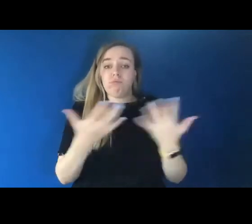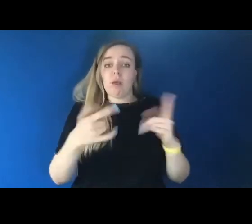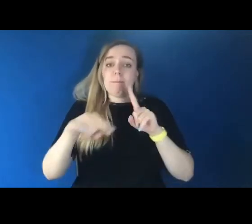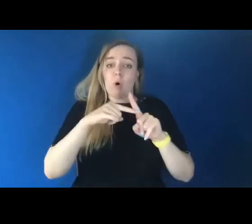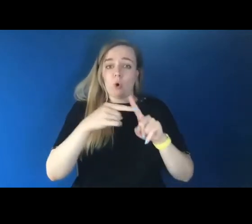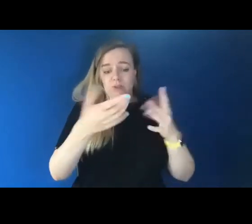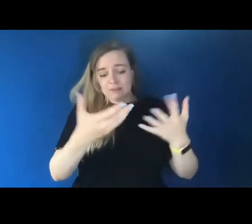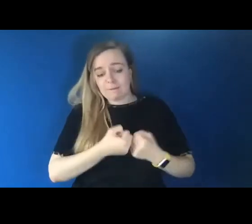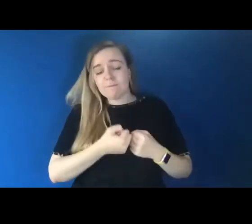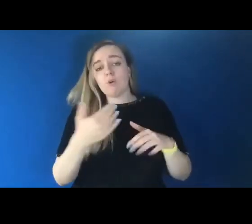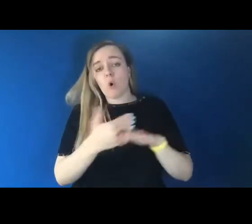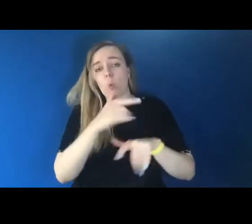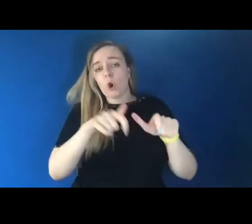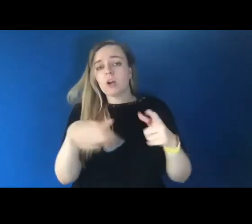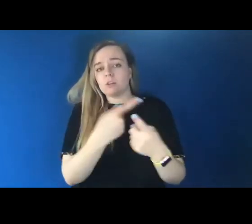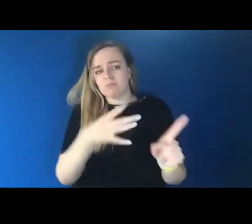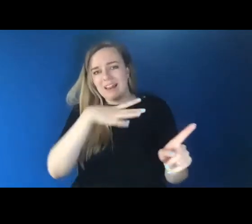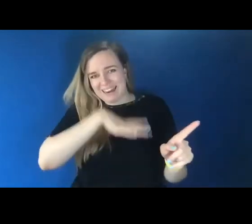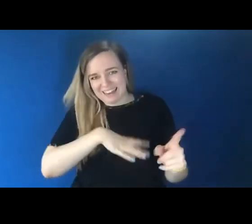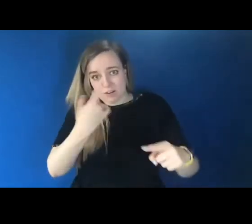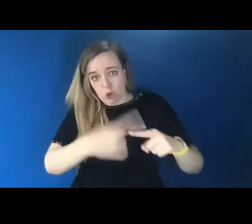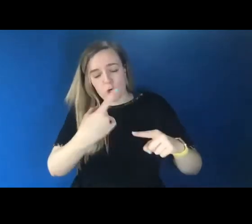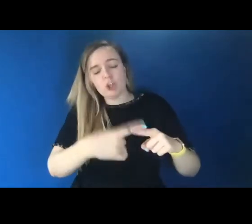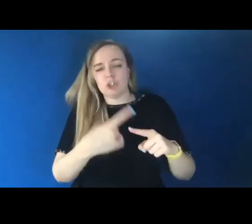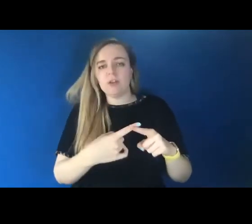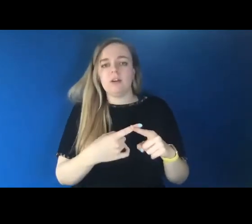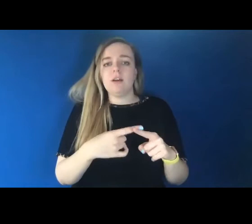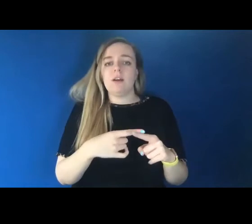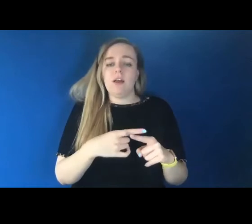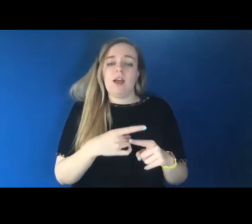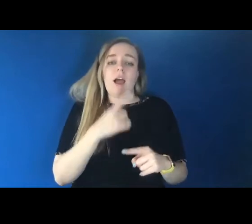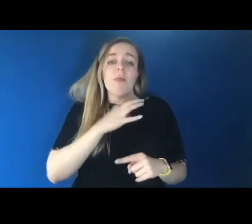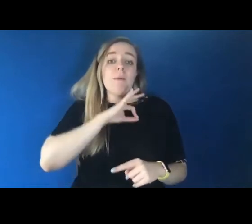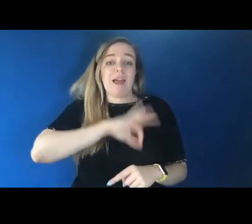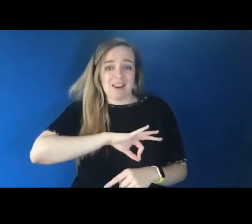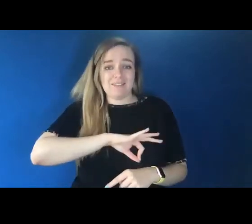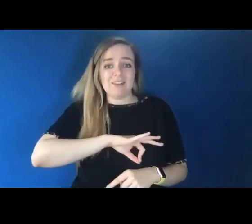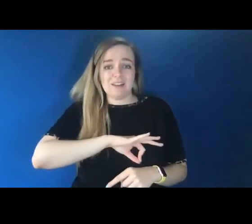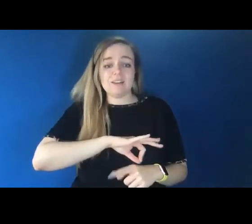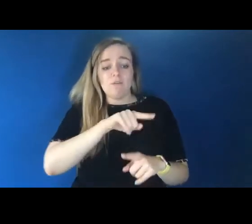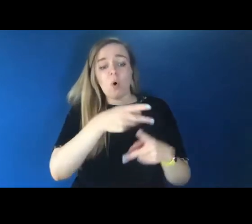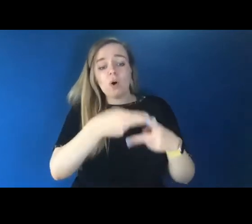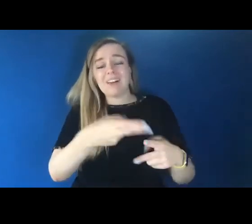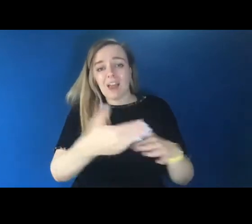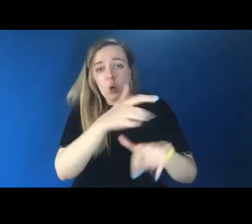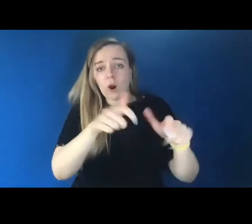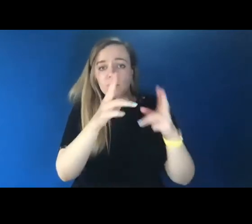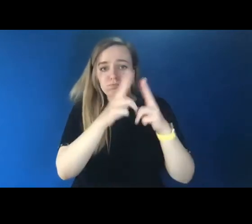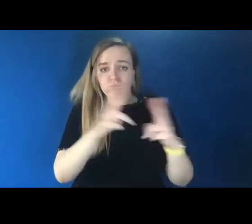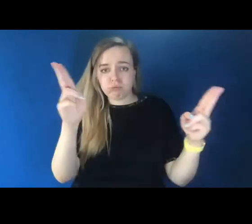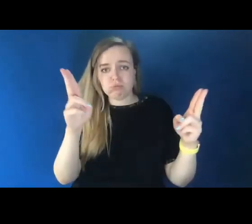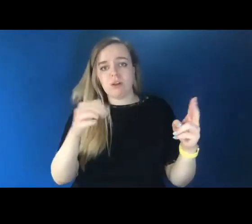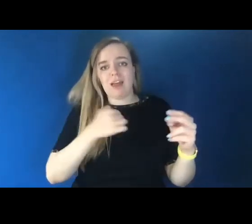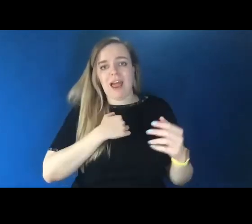for workers who needed them as a matter of urgency. And the gains for care workers increased their union